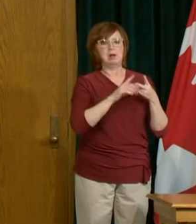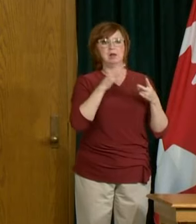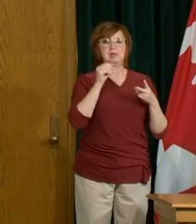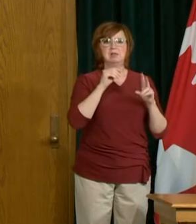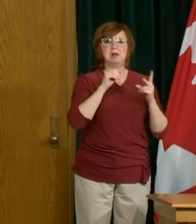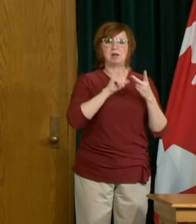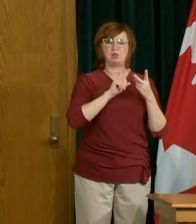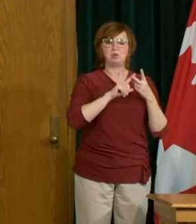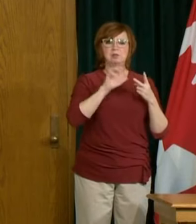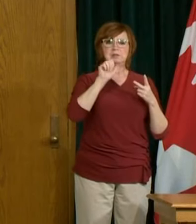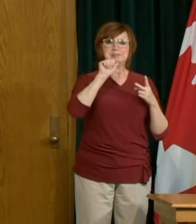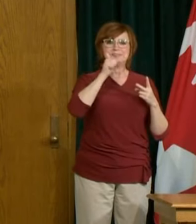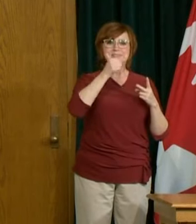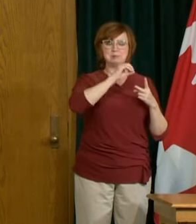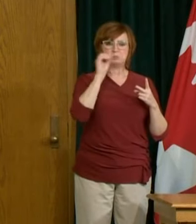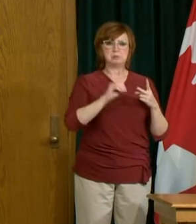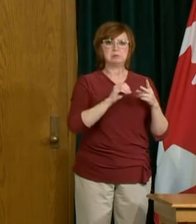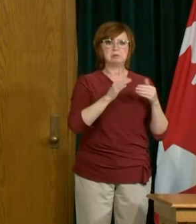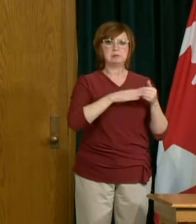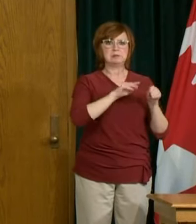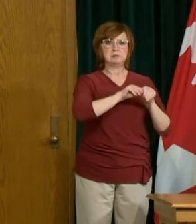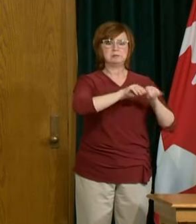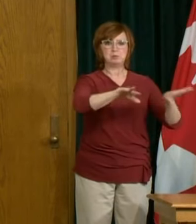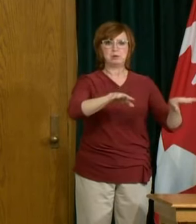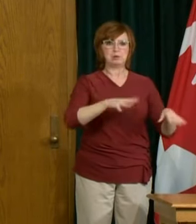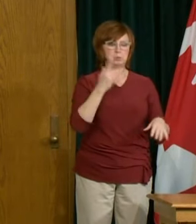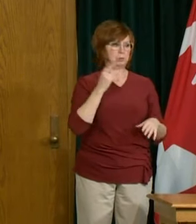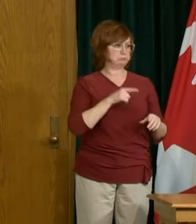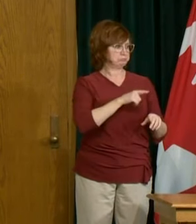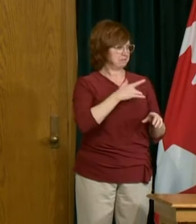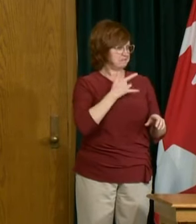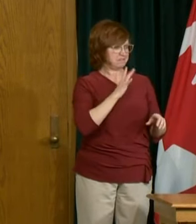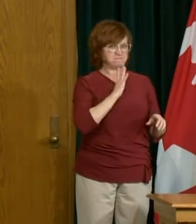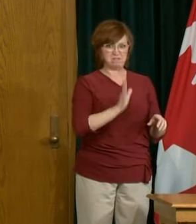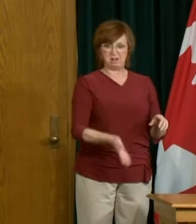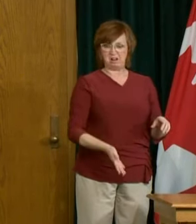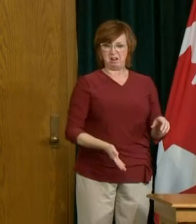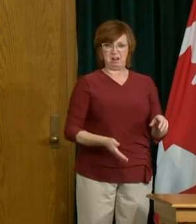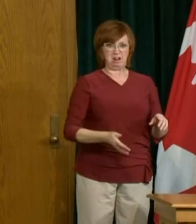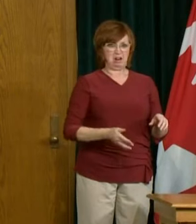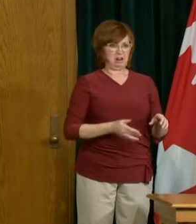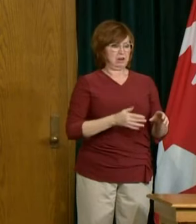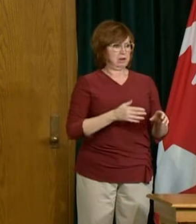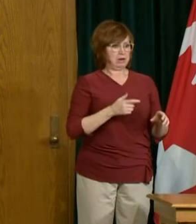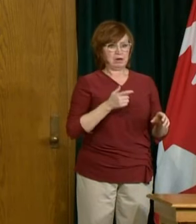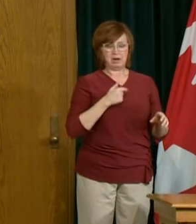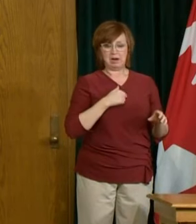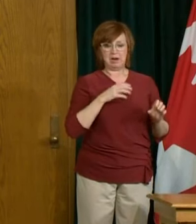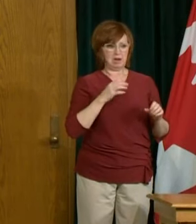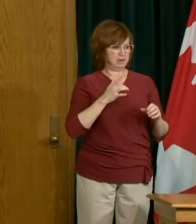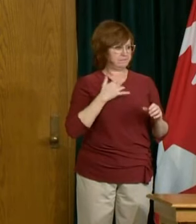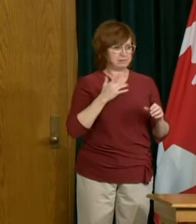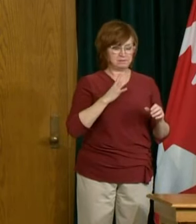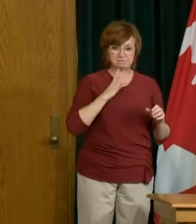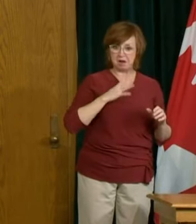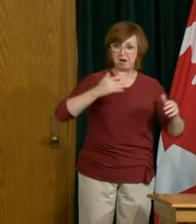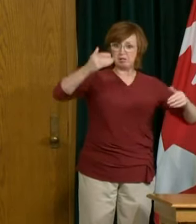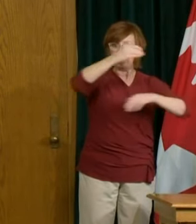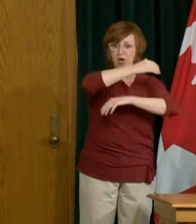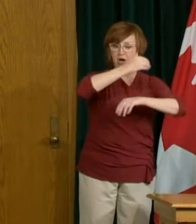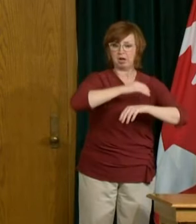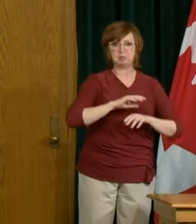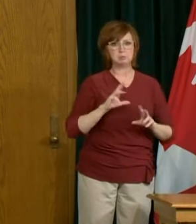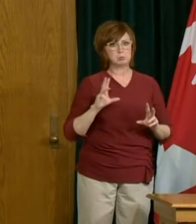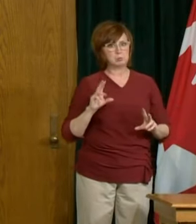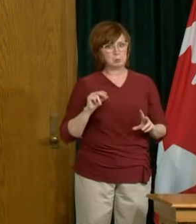transmitting when you're asymptomatic. So that's why we say you have to maintain physical distancing at all times, even if you have no symptoms. If you have any symptoms,